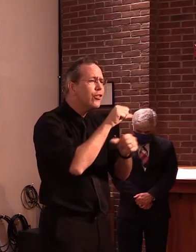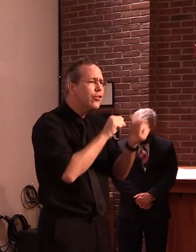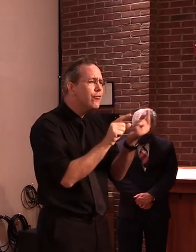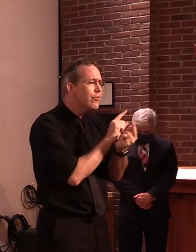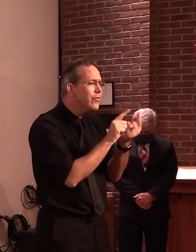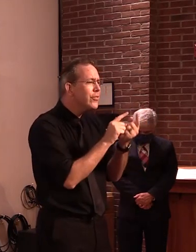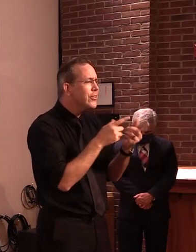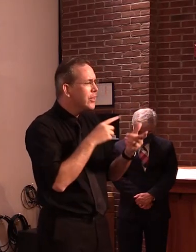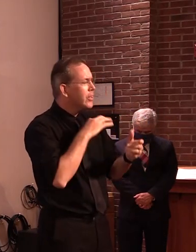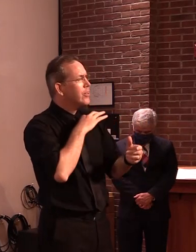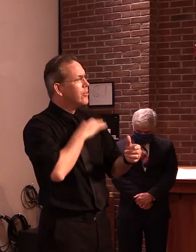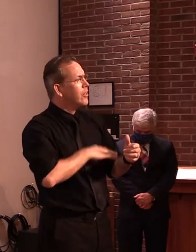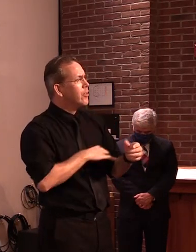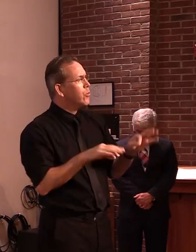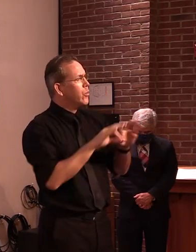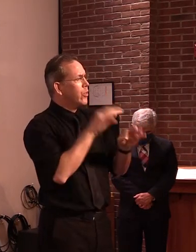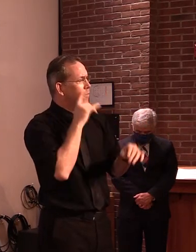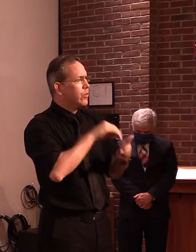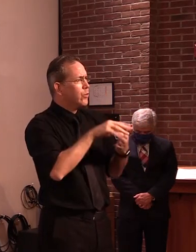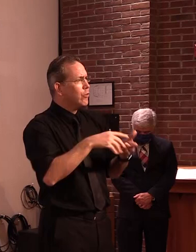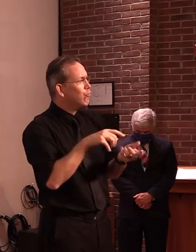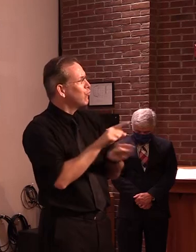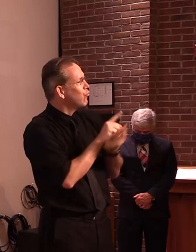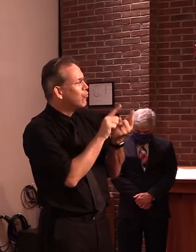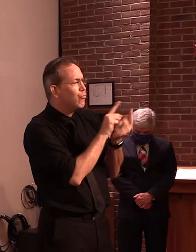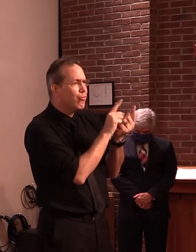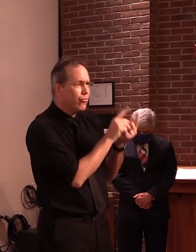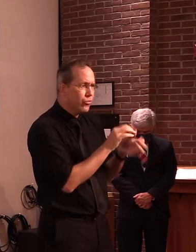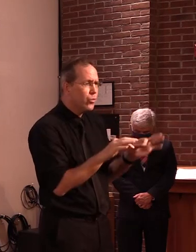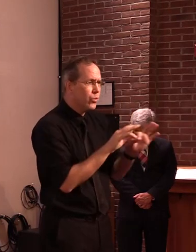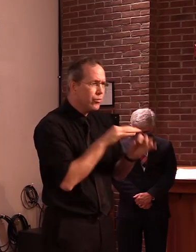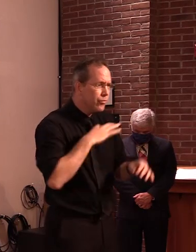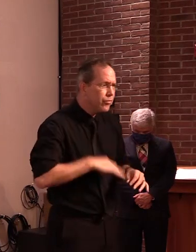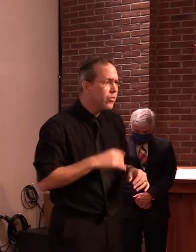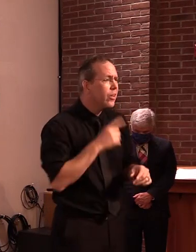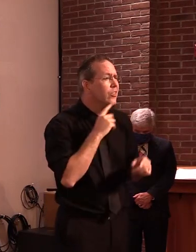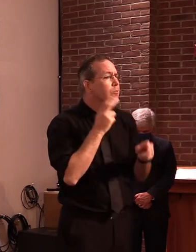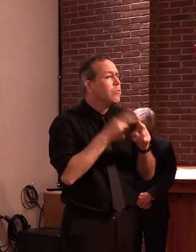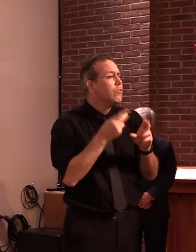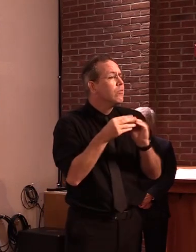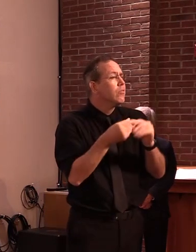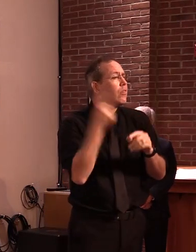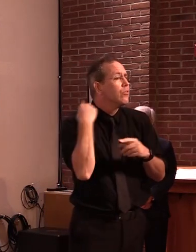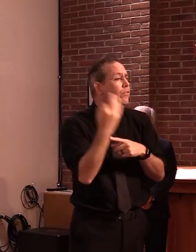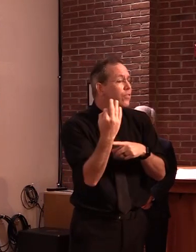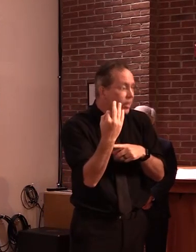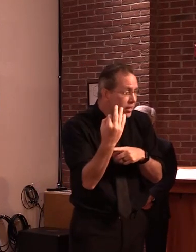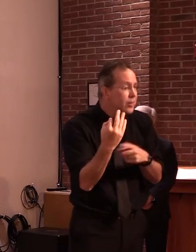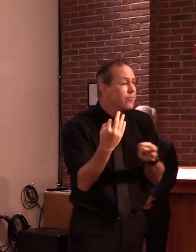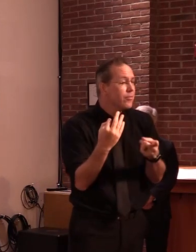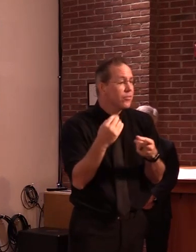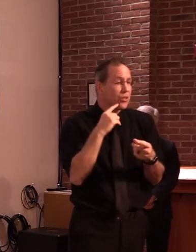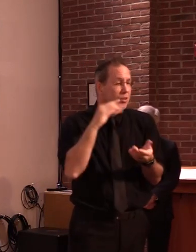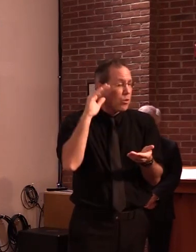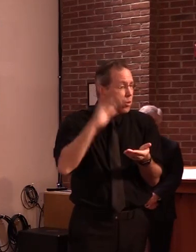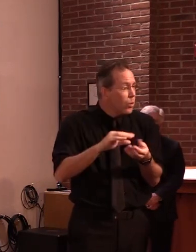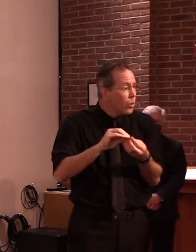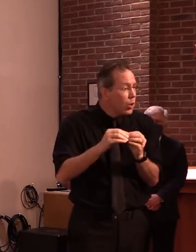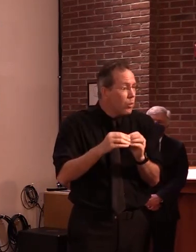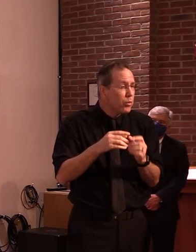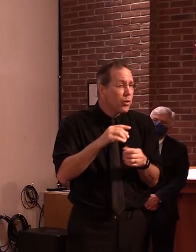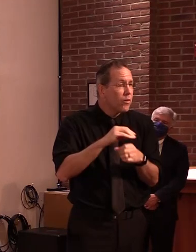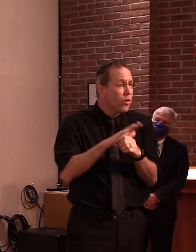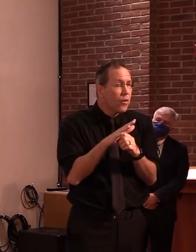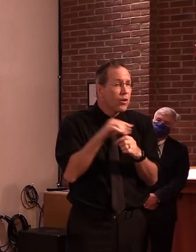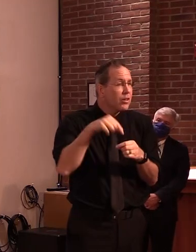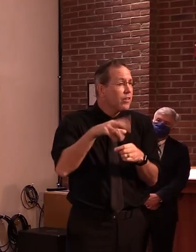Friday, with our low positivity rates, with our low number of cases, we're the